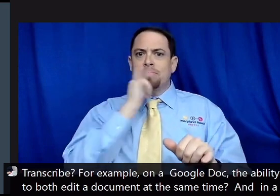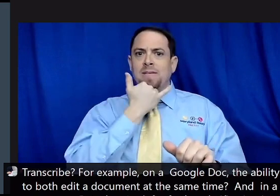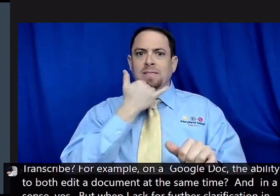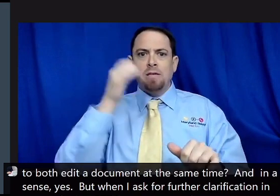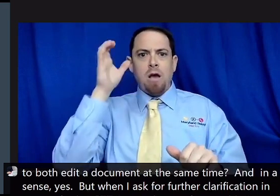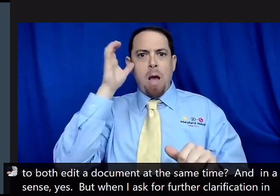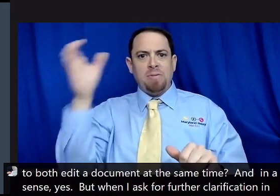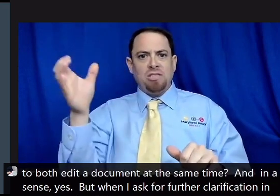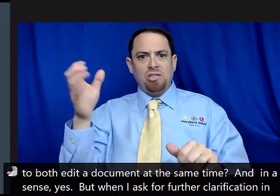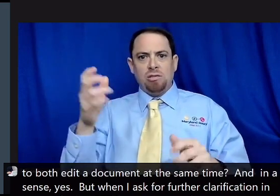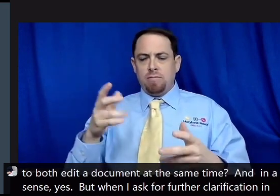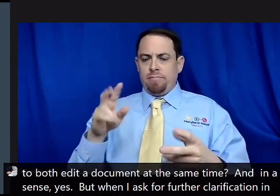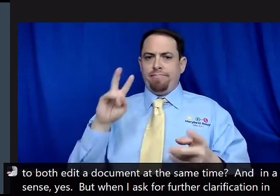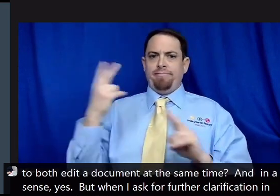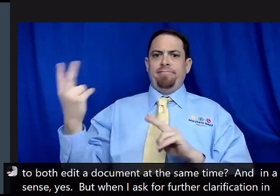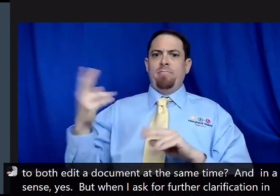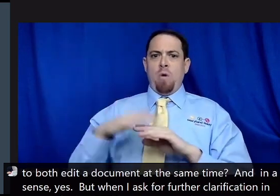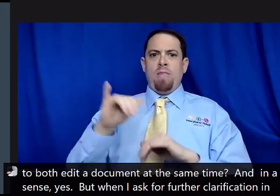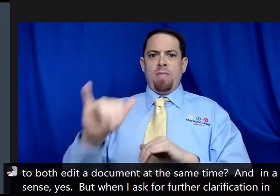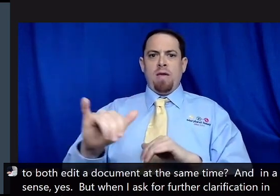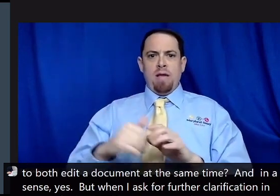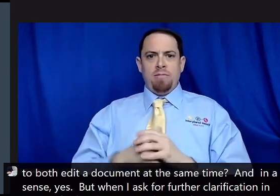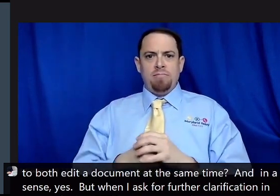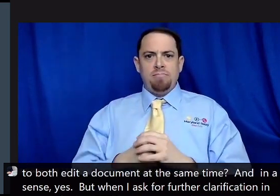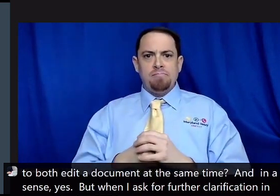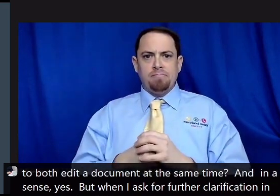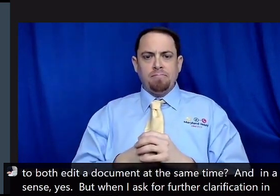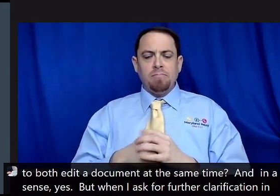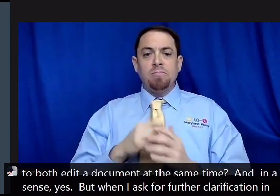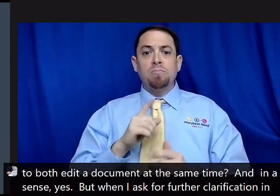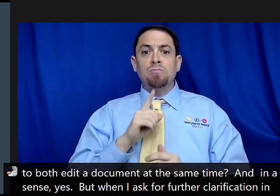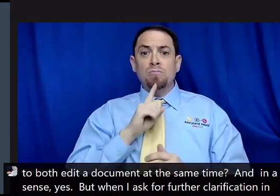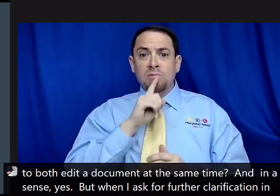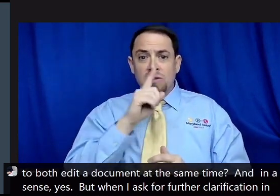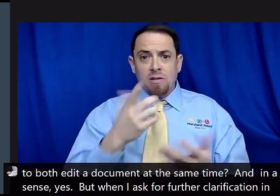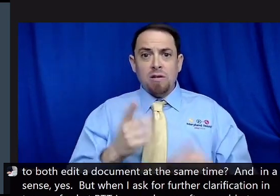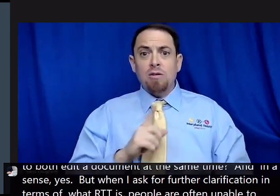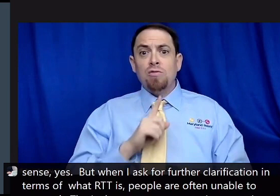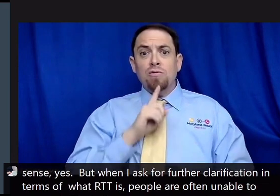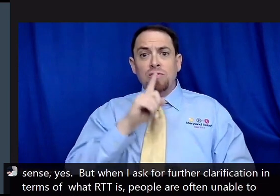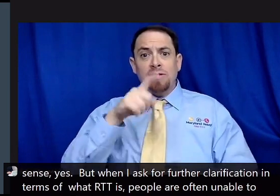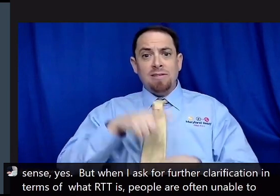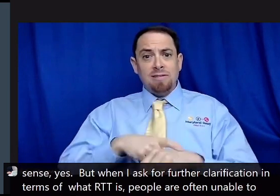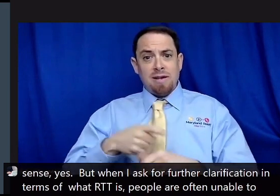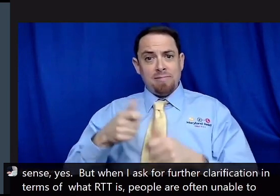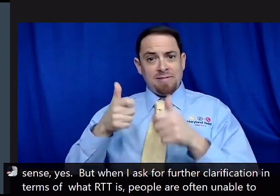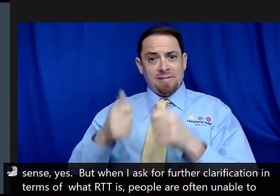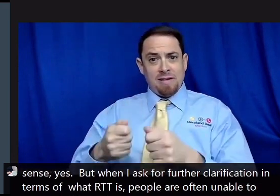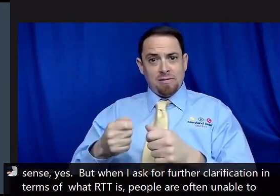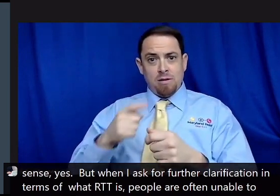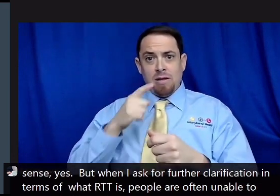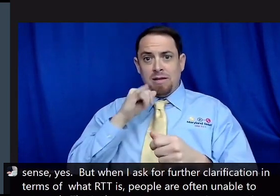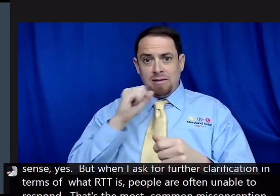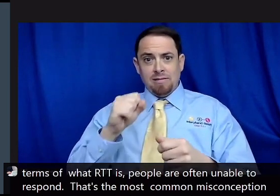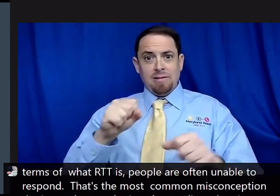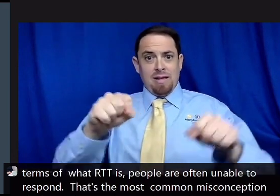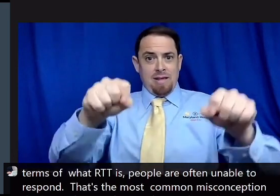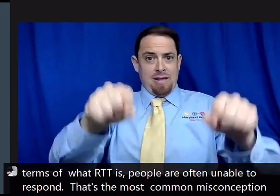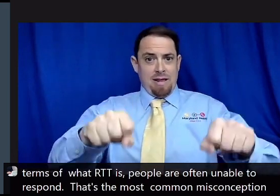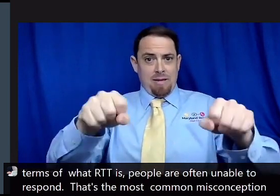most common misconception that's out there and misunderstanding when it comes to what RTT is.